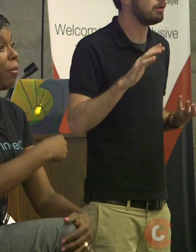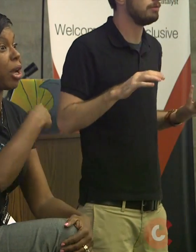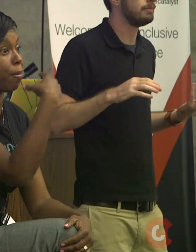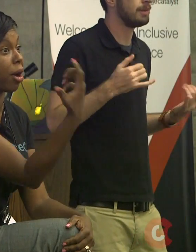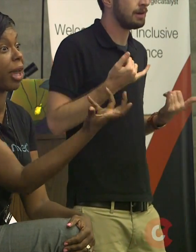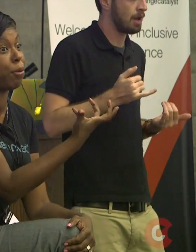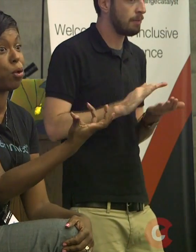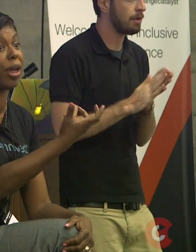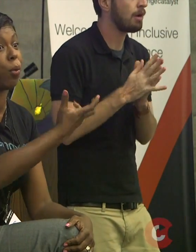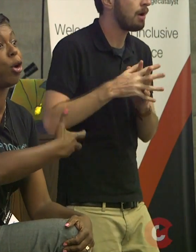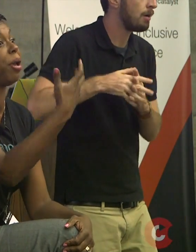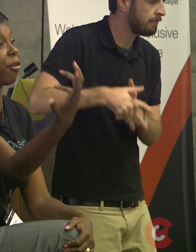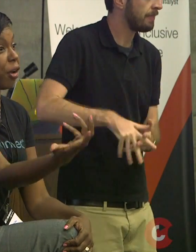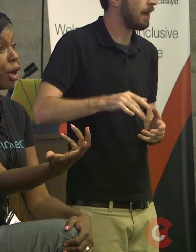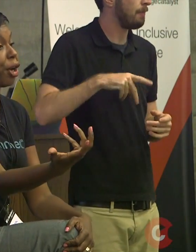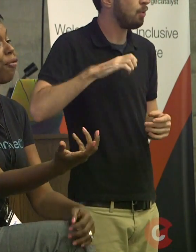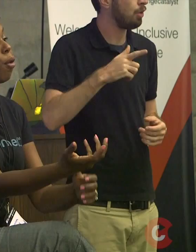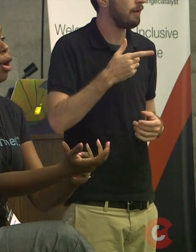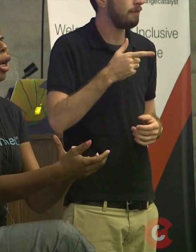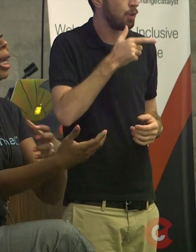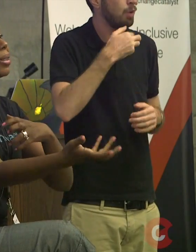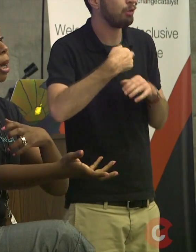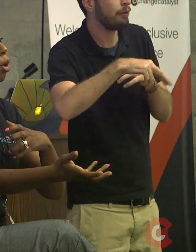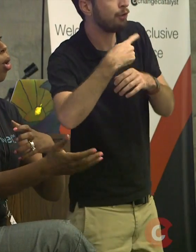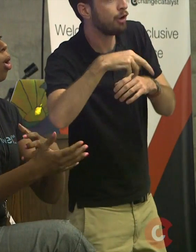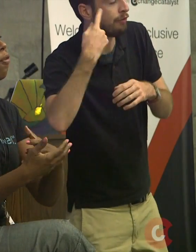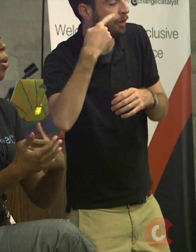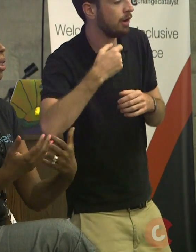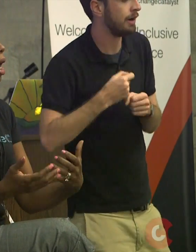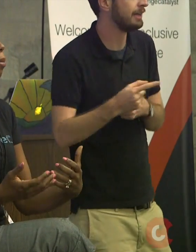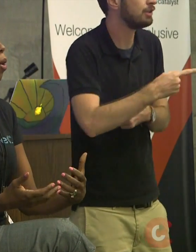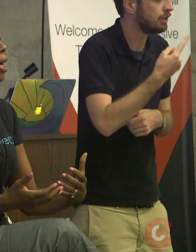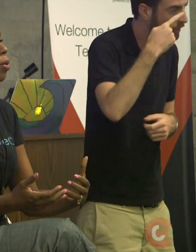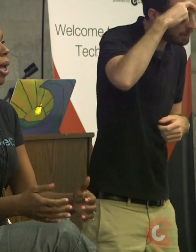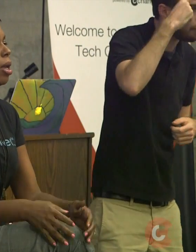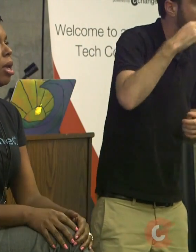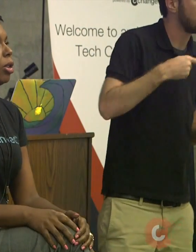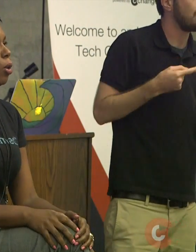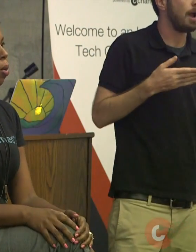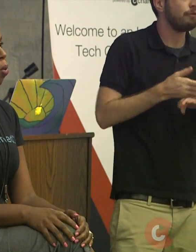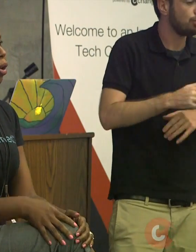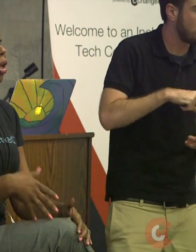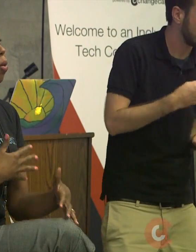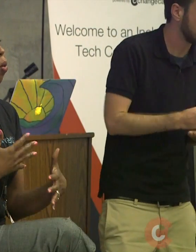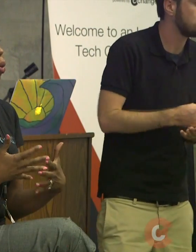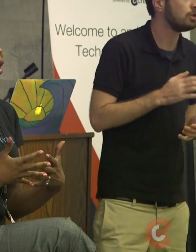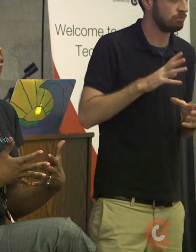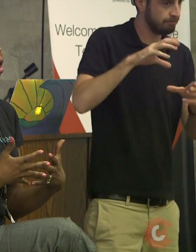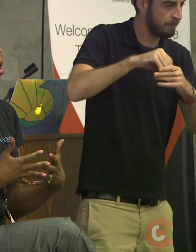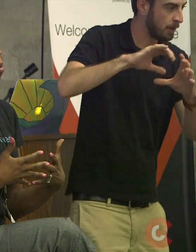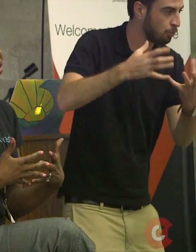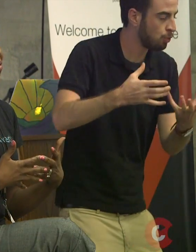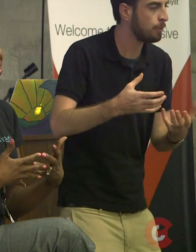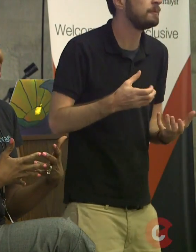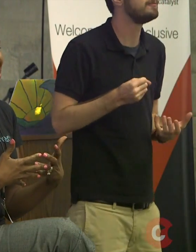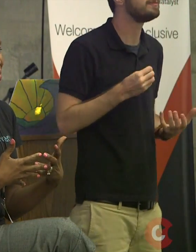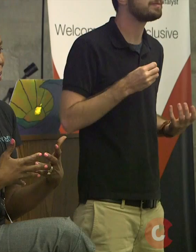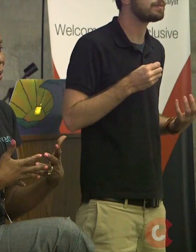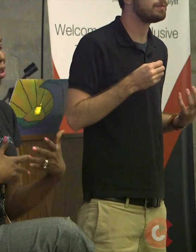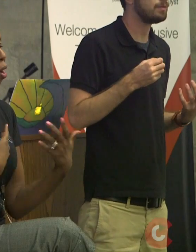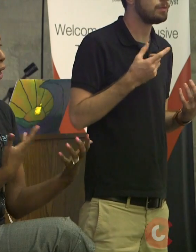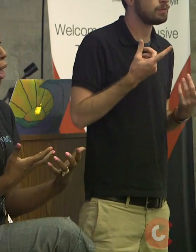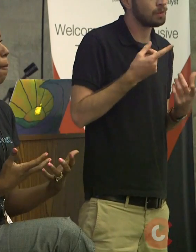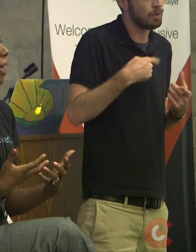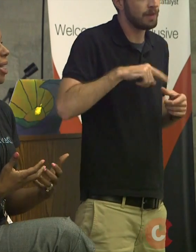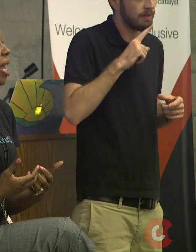you now become part of that pool that will be referred for next summer or for when it's time to graduate. So really what